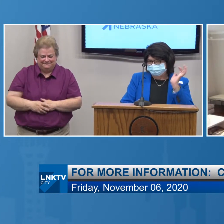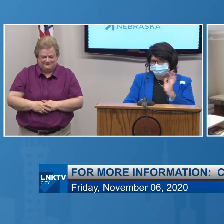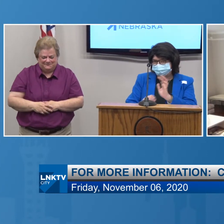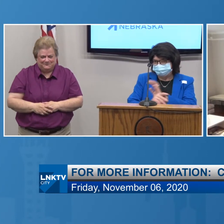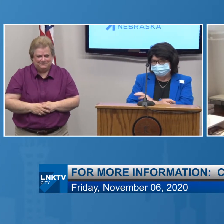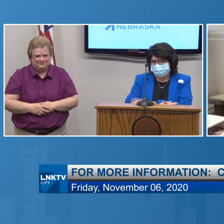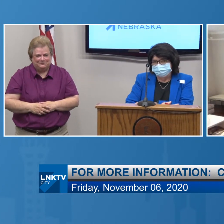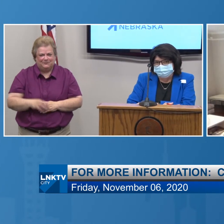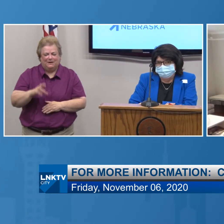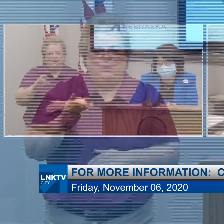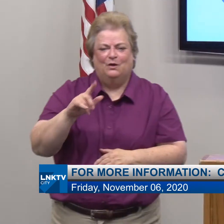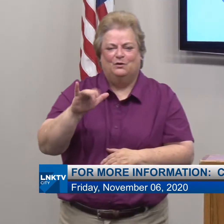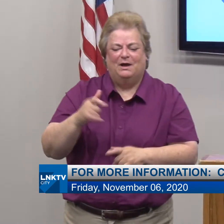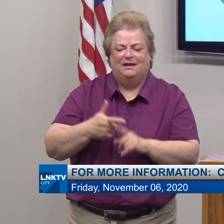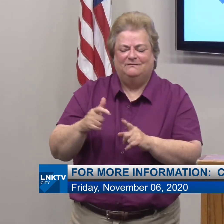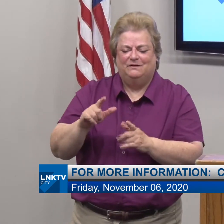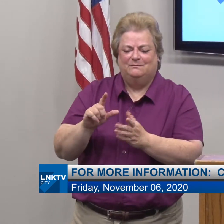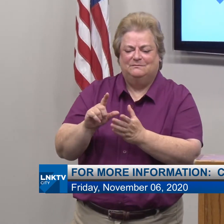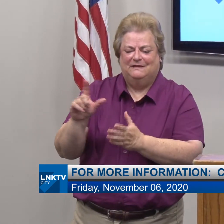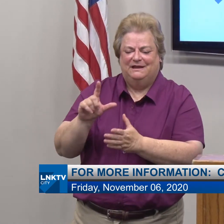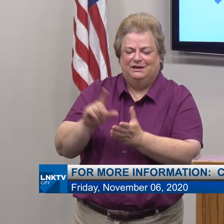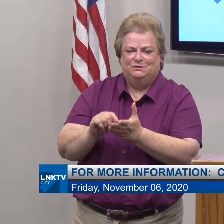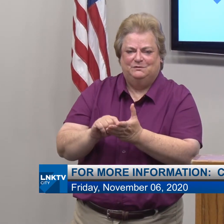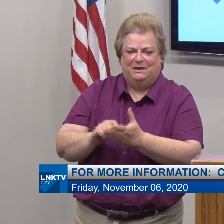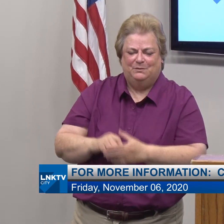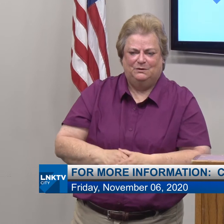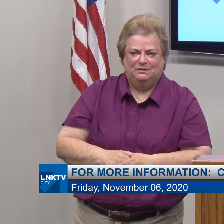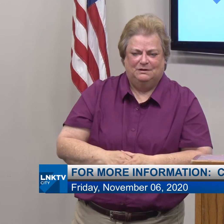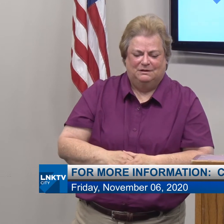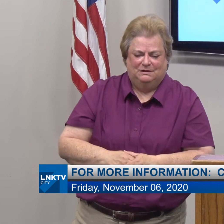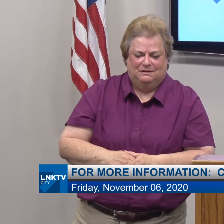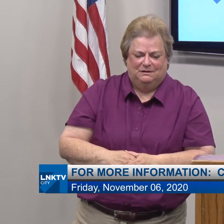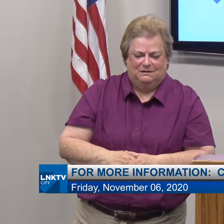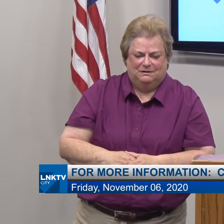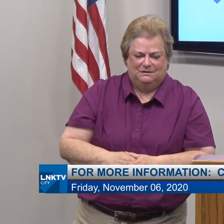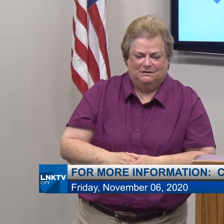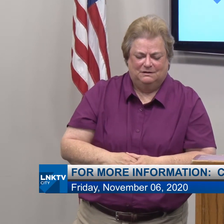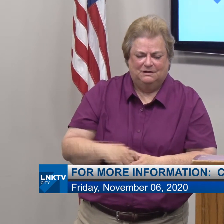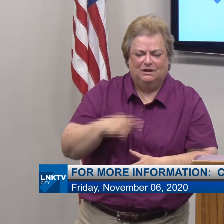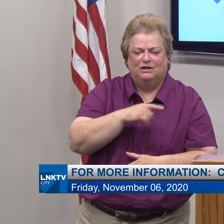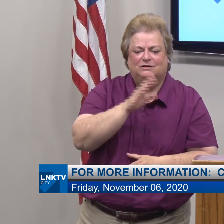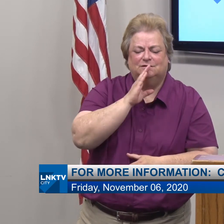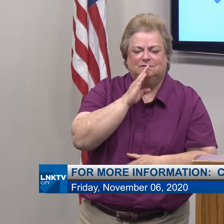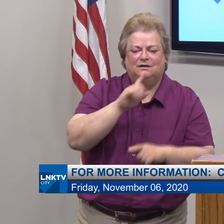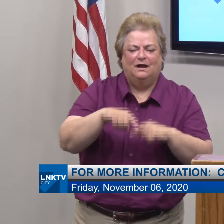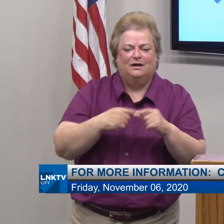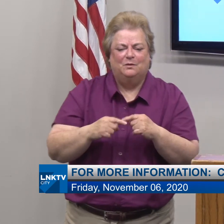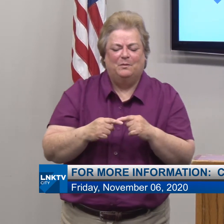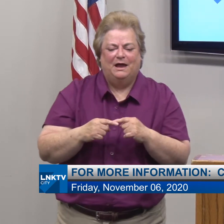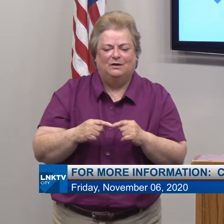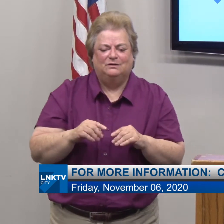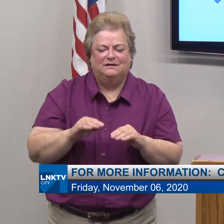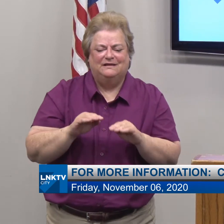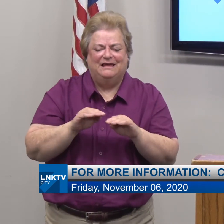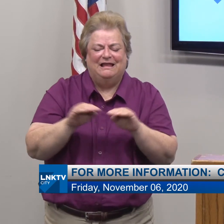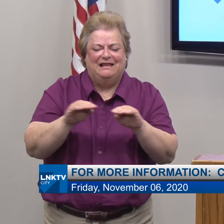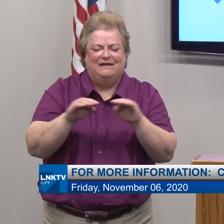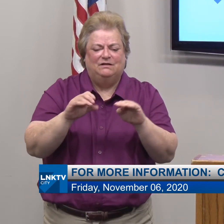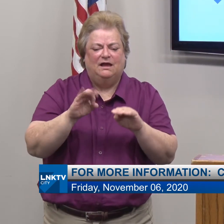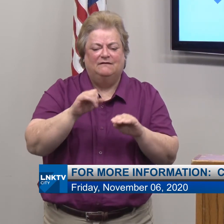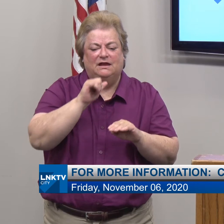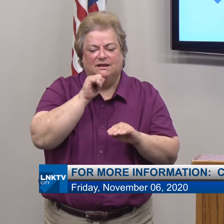Hi, Pat, it's Riley again. When we talk about the level of uncontrolled community